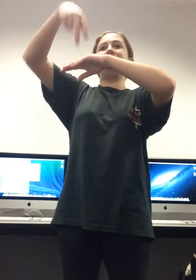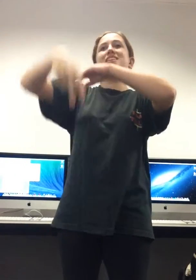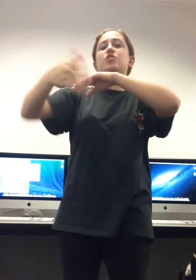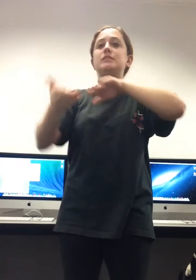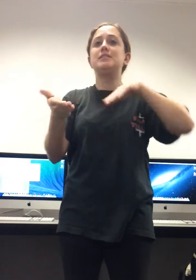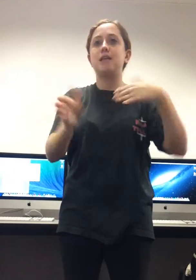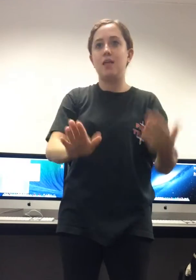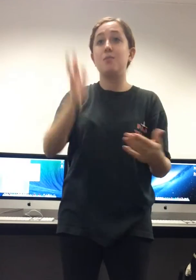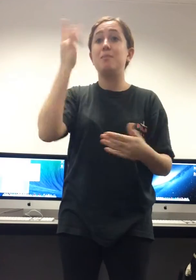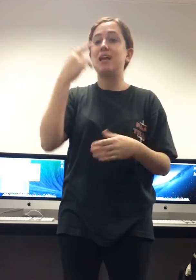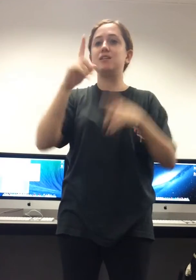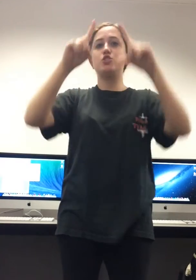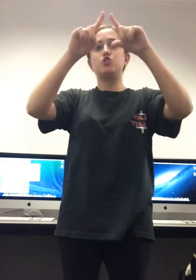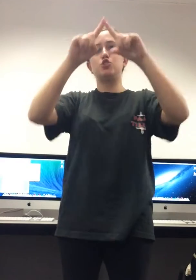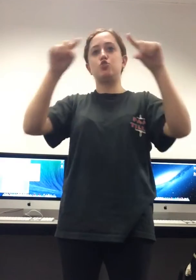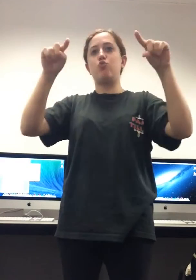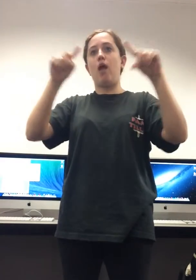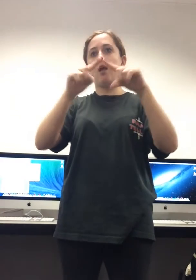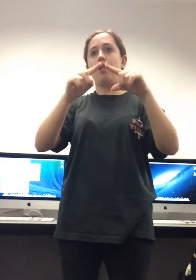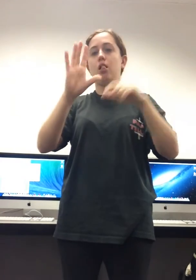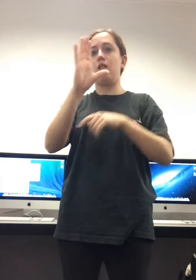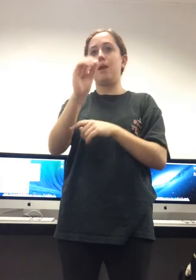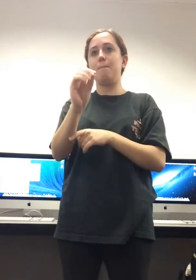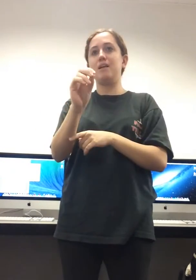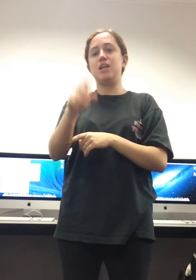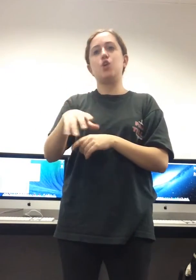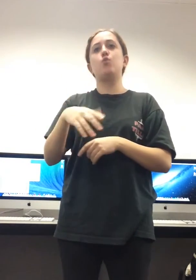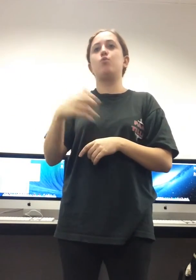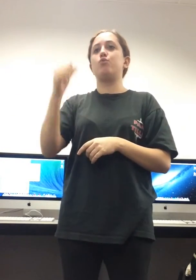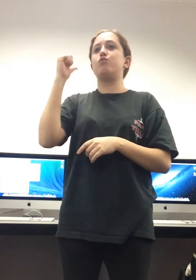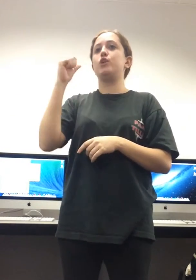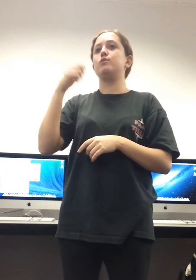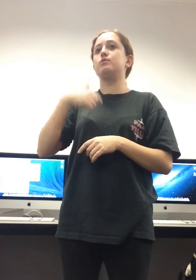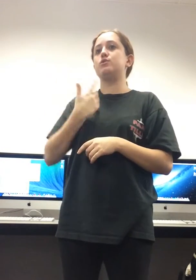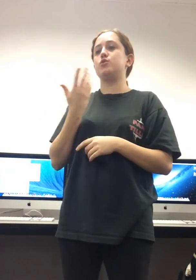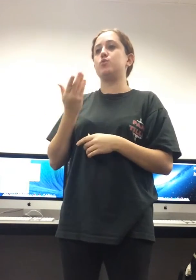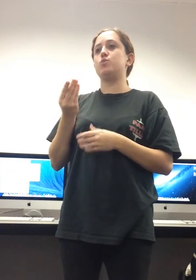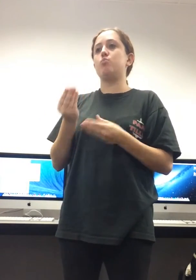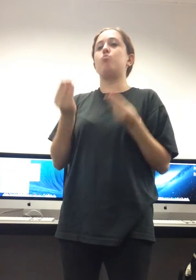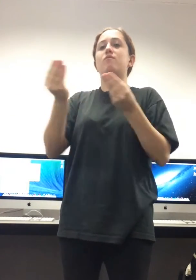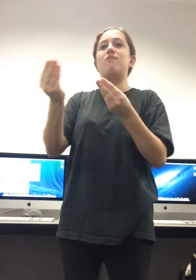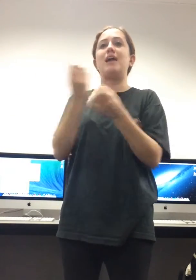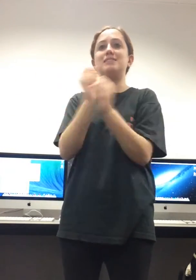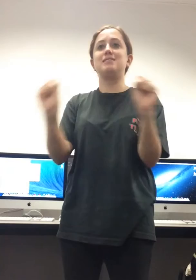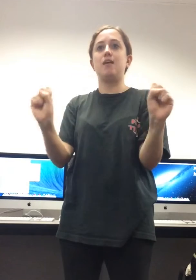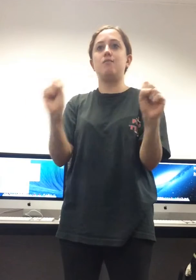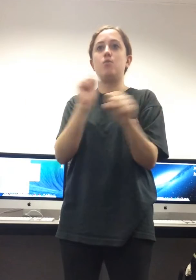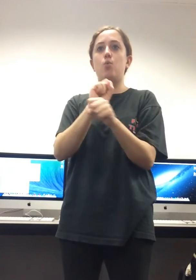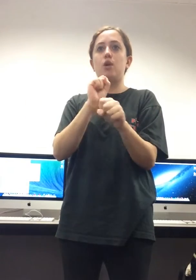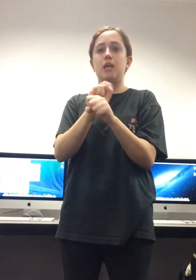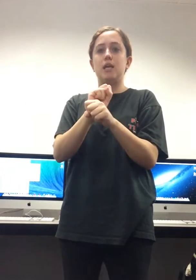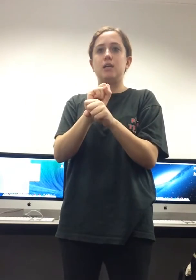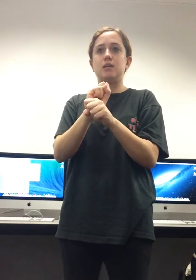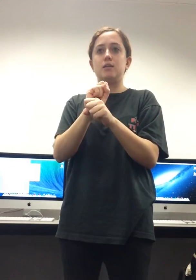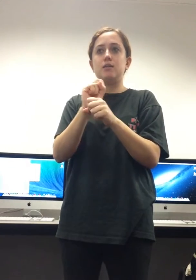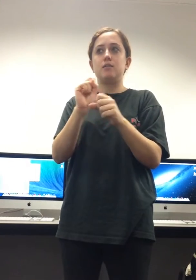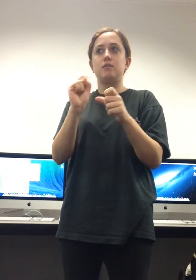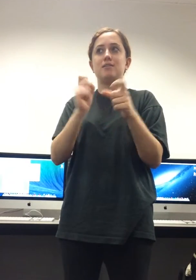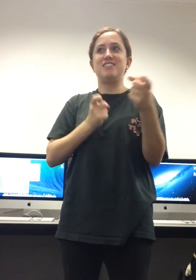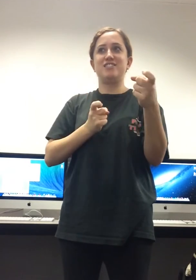refused to spend the extra money to provide a safe working conditions. Those conditions which were, of course, or should have